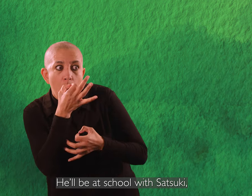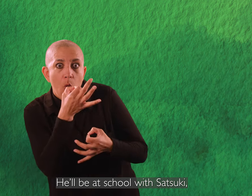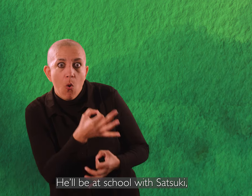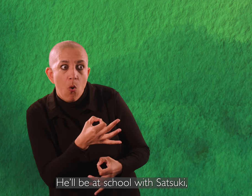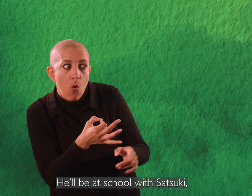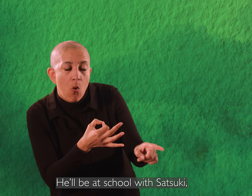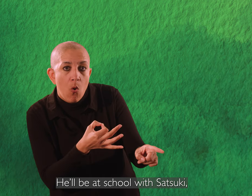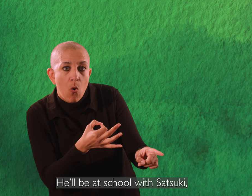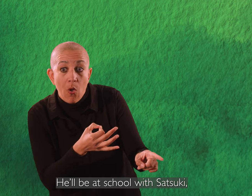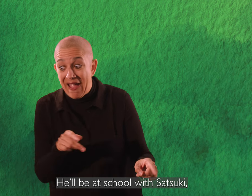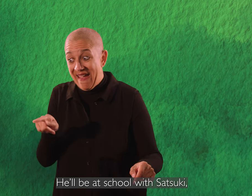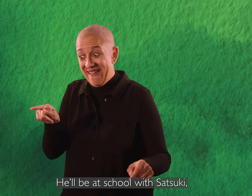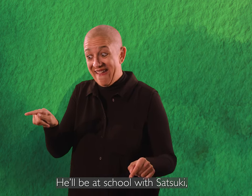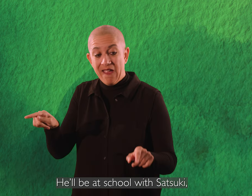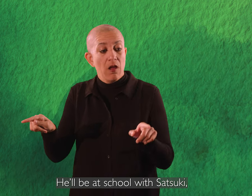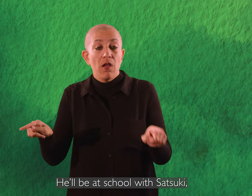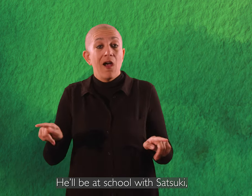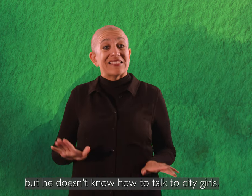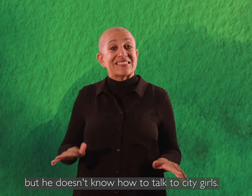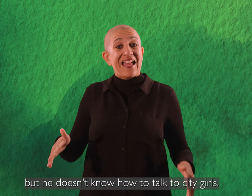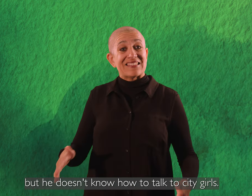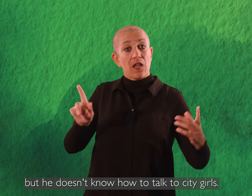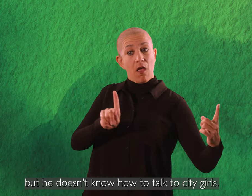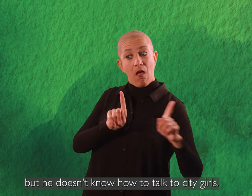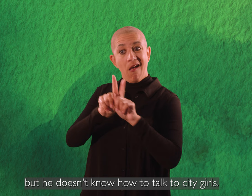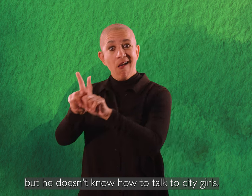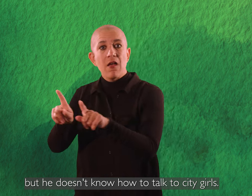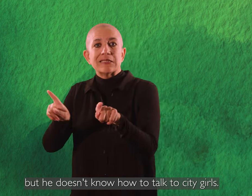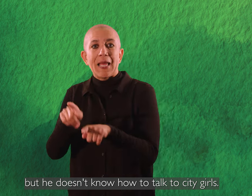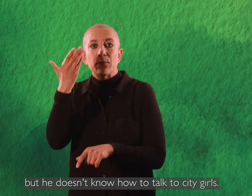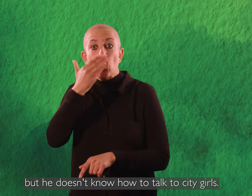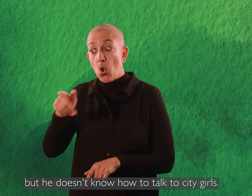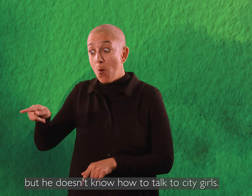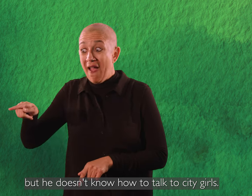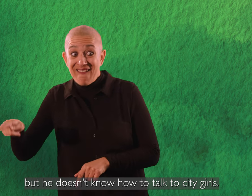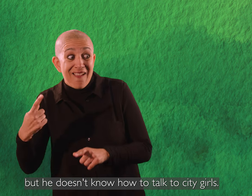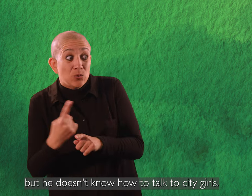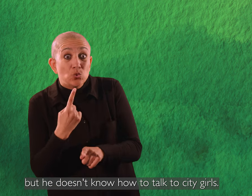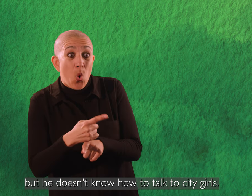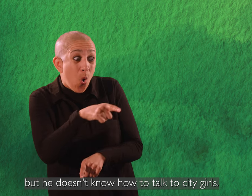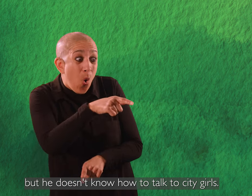He'll be at school with Satsuki, but he doesn't know how to talk to city girls.